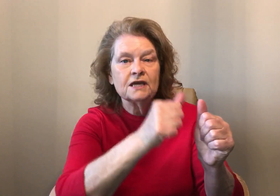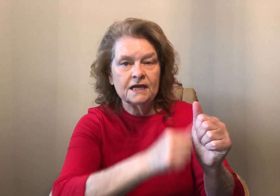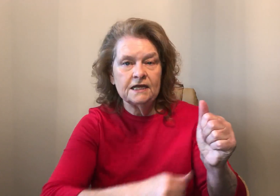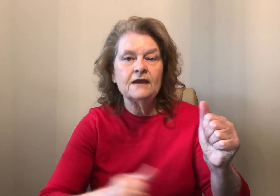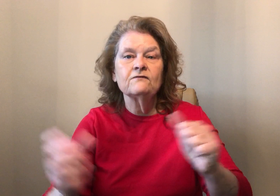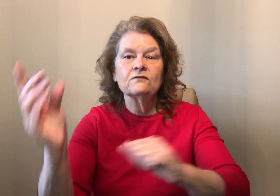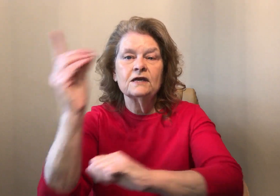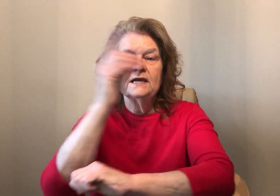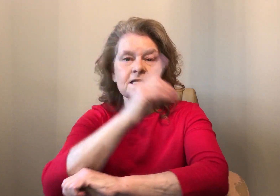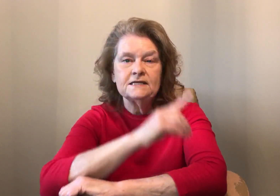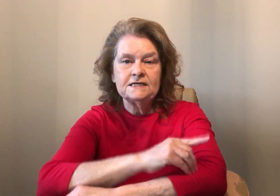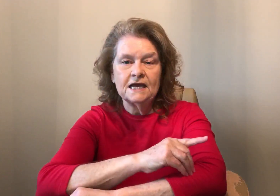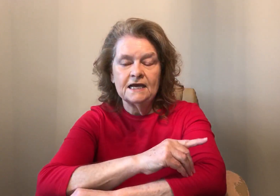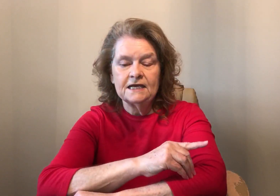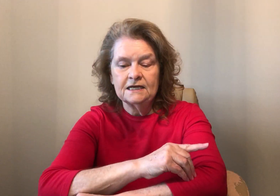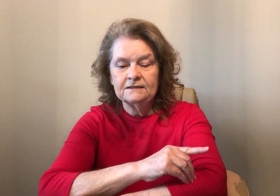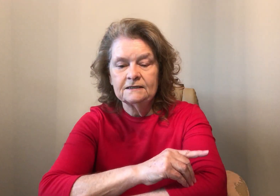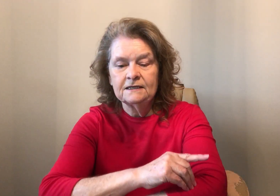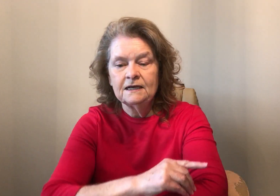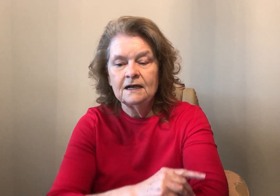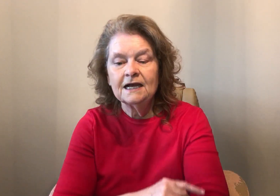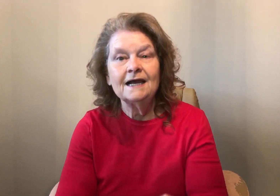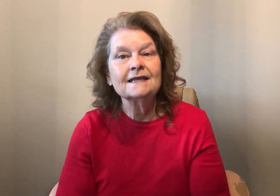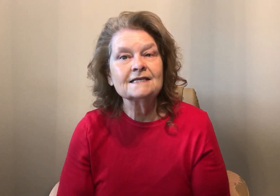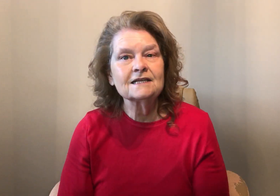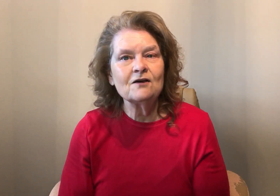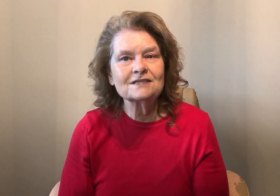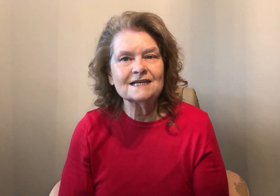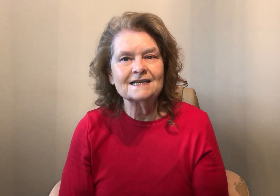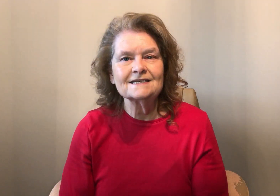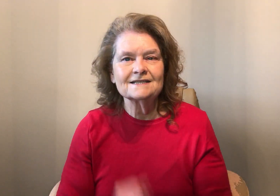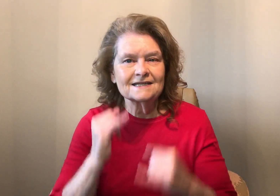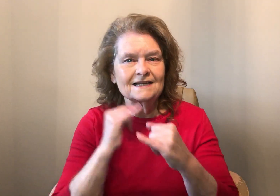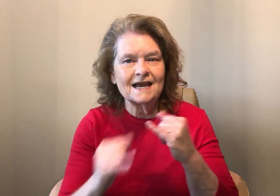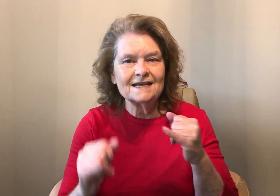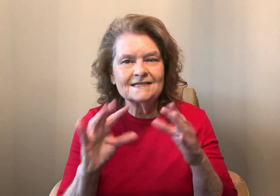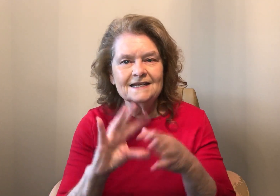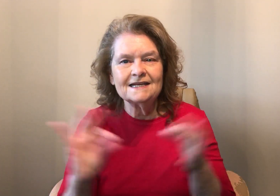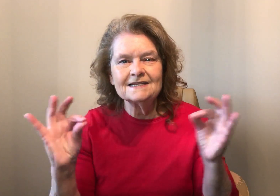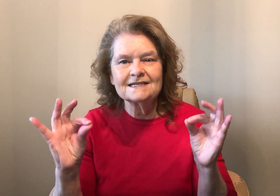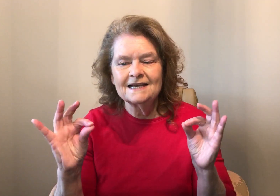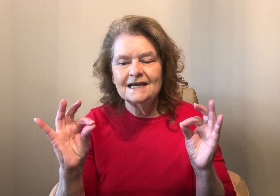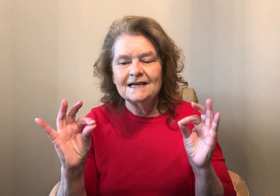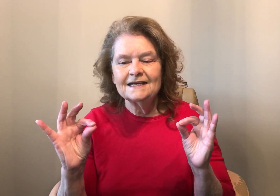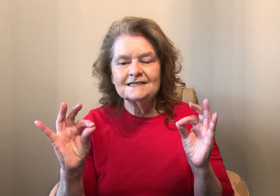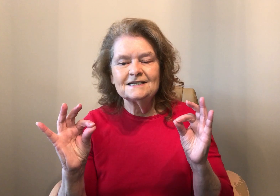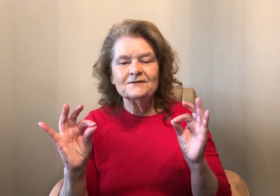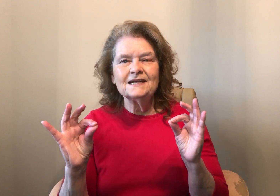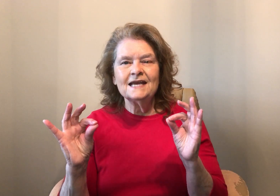and every day. Okay, that's a long sentence. That's the last sentence. Let's do it again.